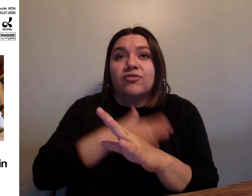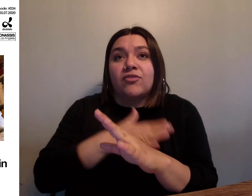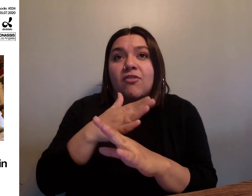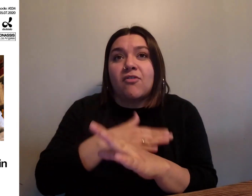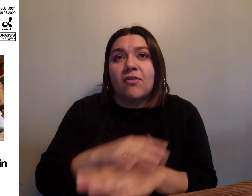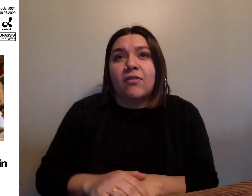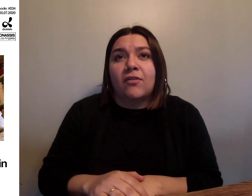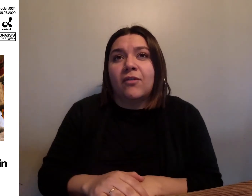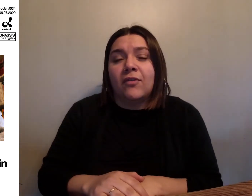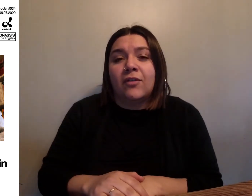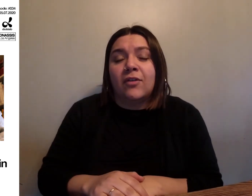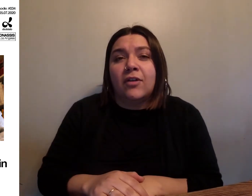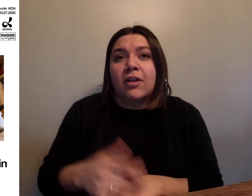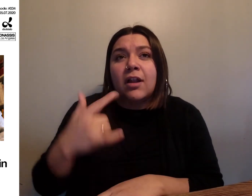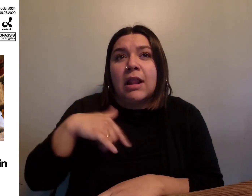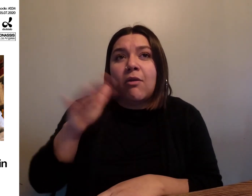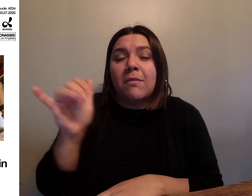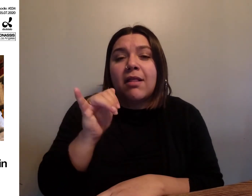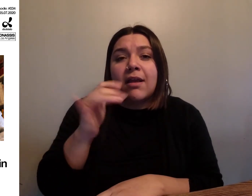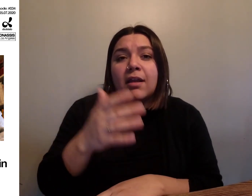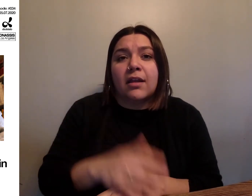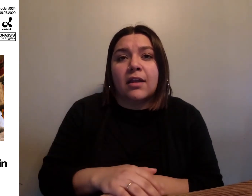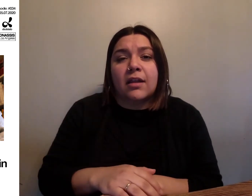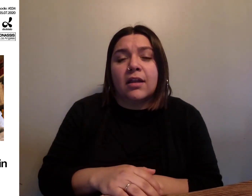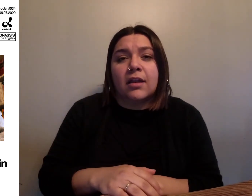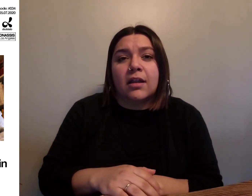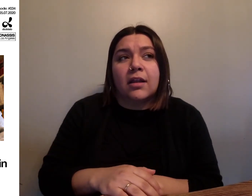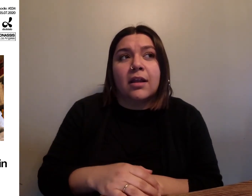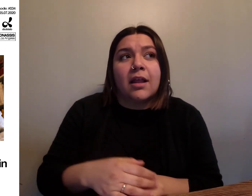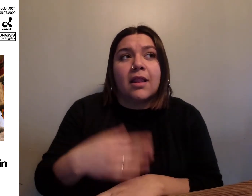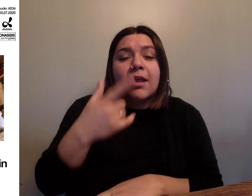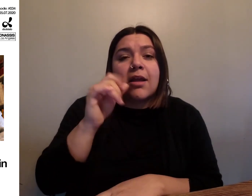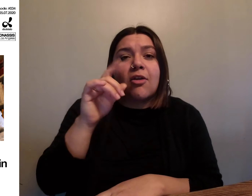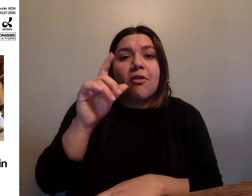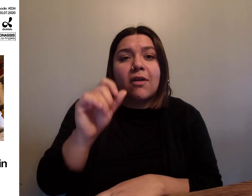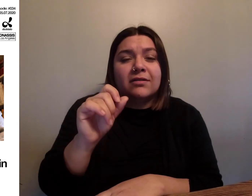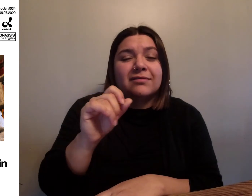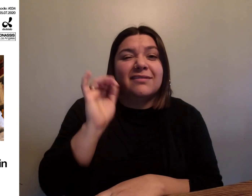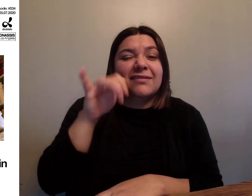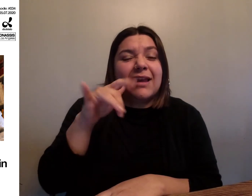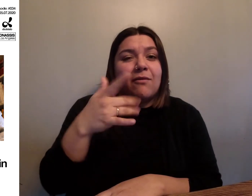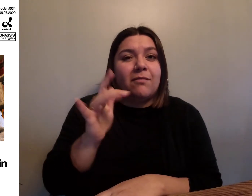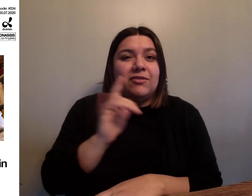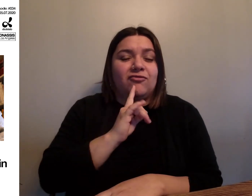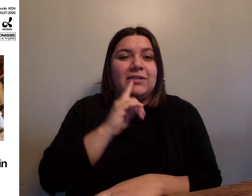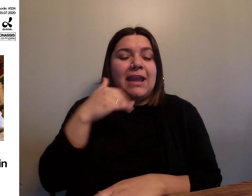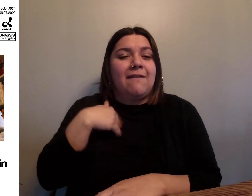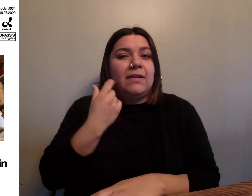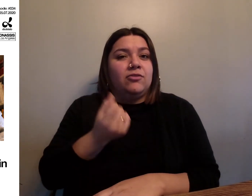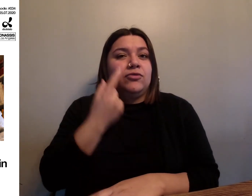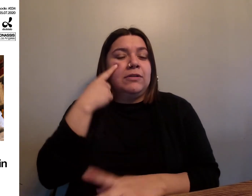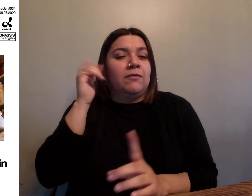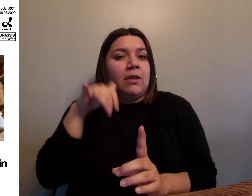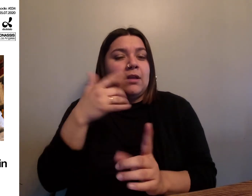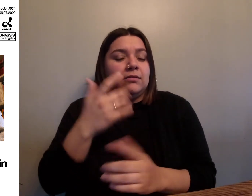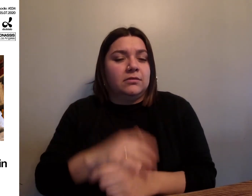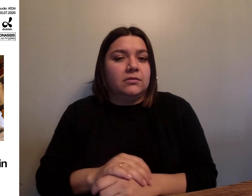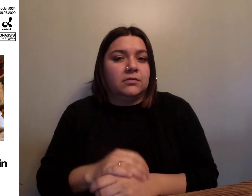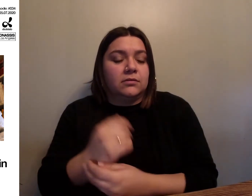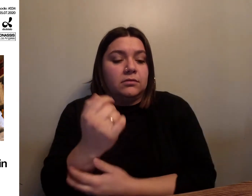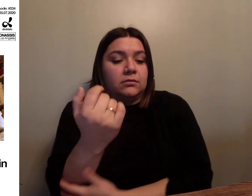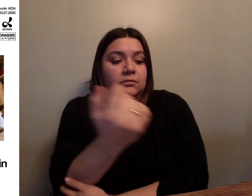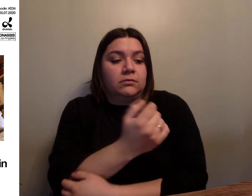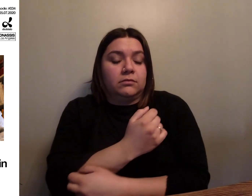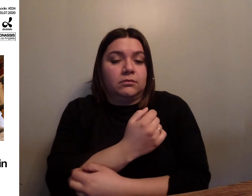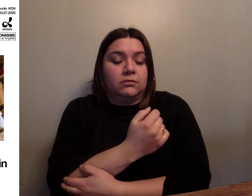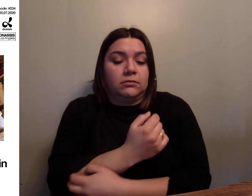song, they will be like God's spies and have insight into things.